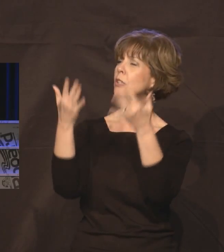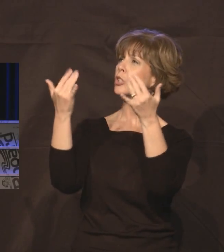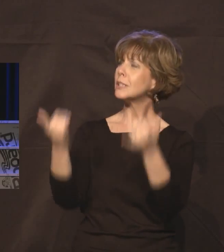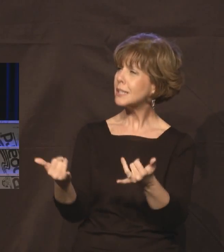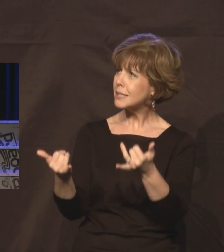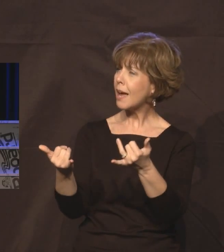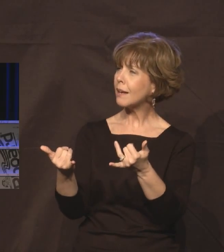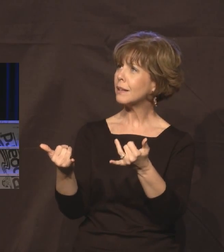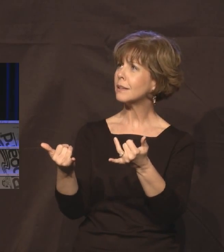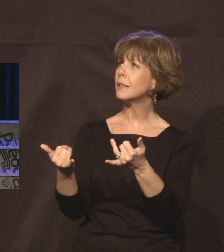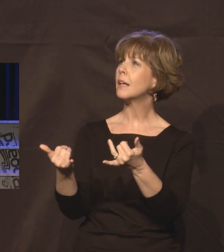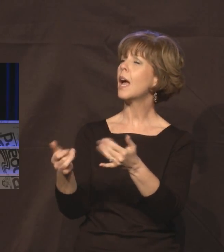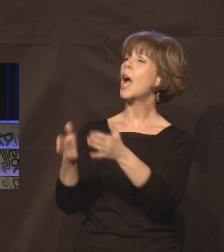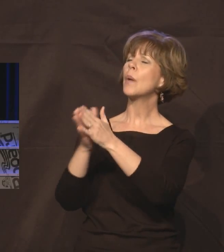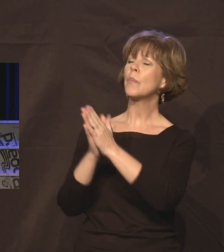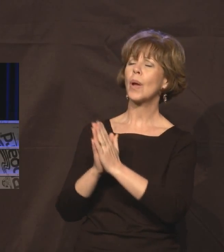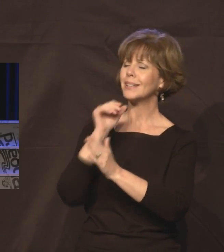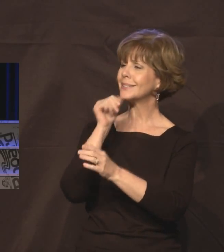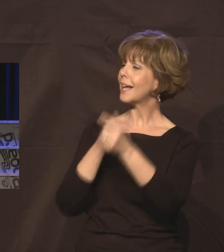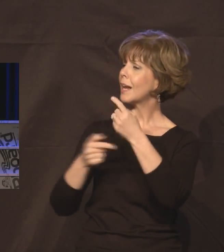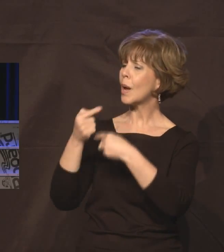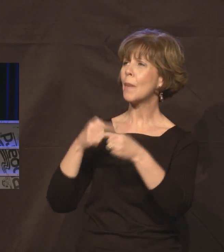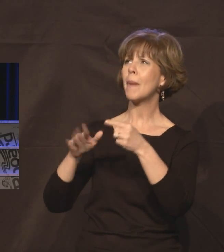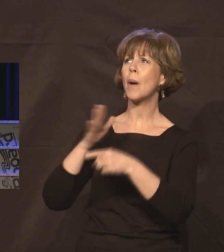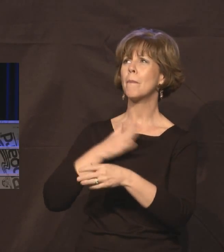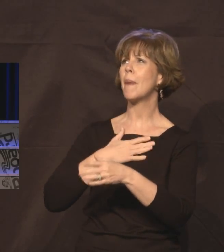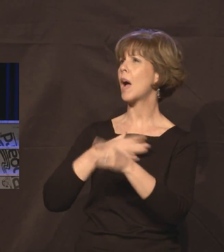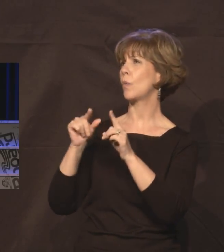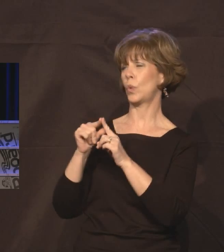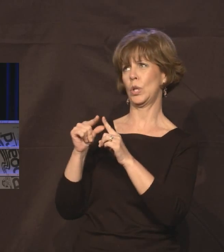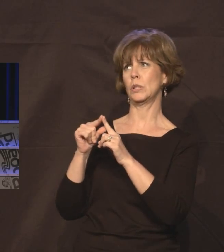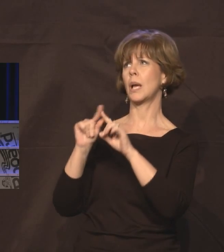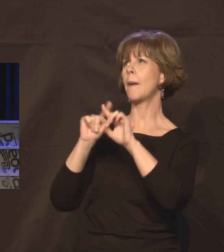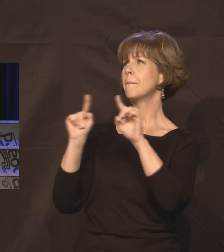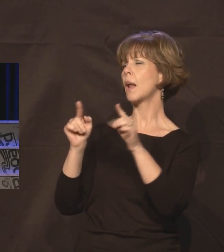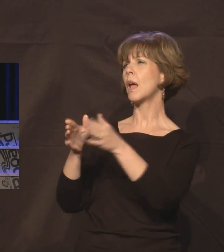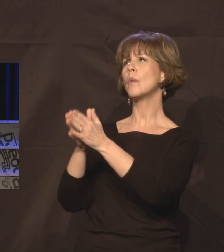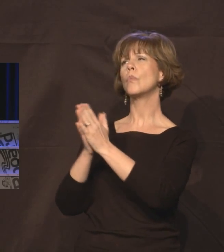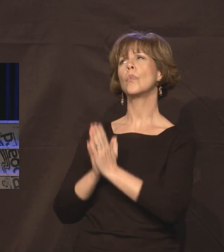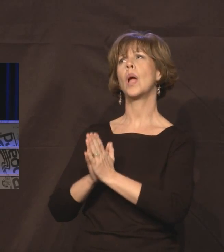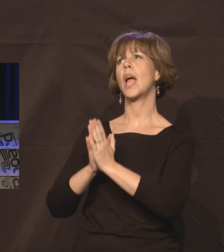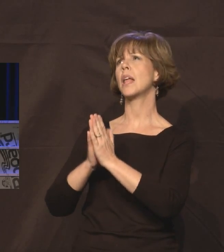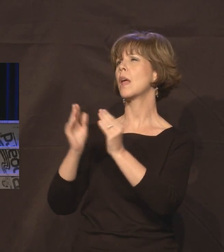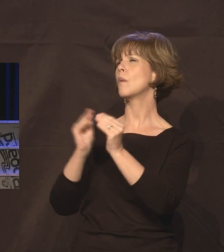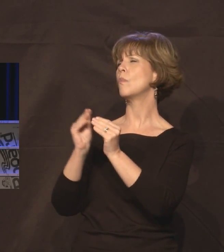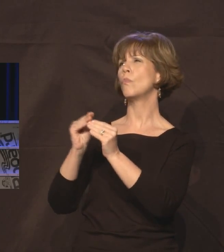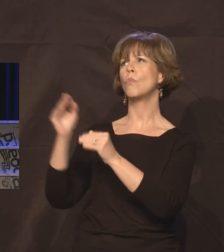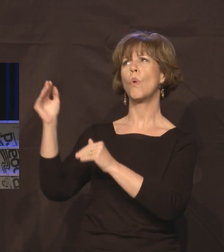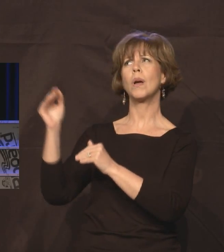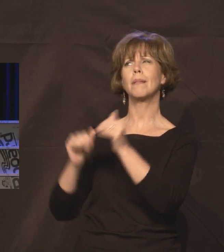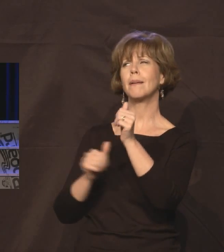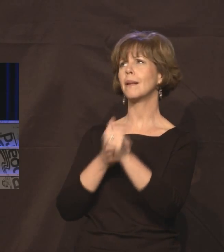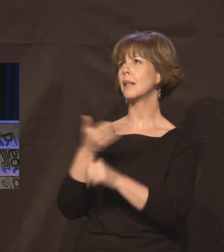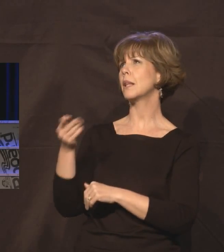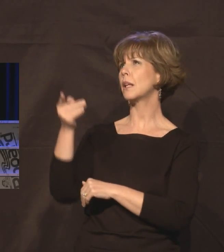room. I pray that not be about my words, but I also pray that, Lord, more than anything, that you would be